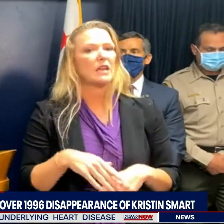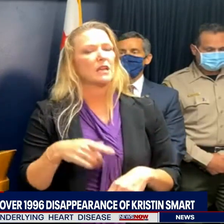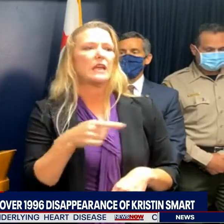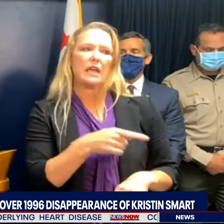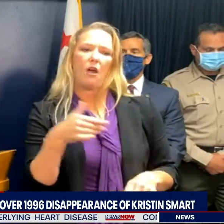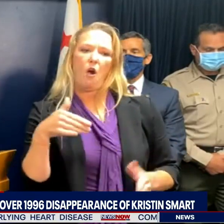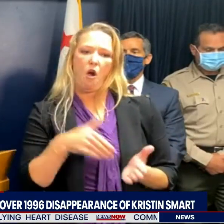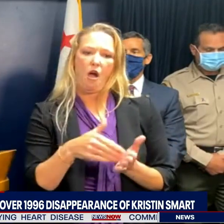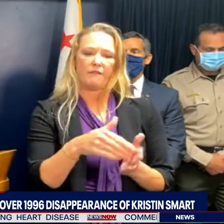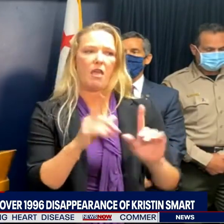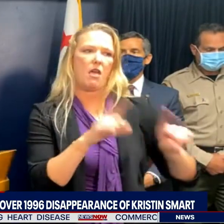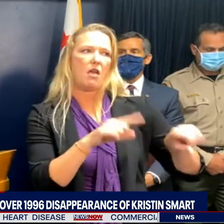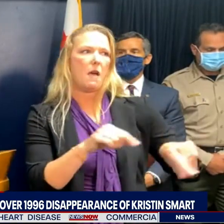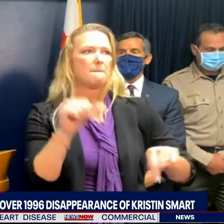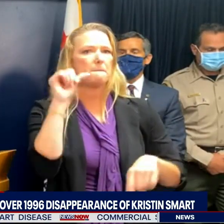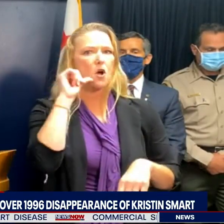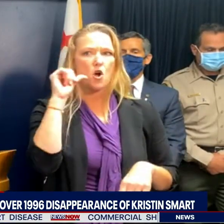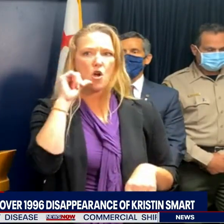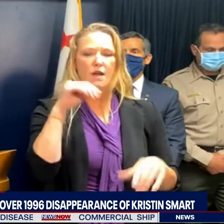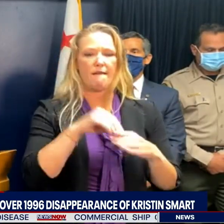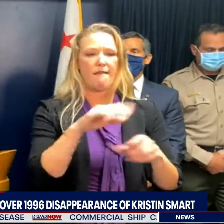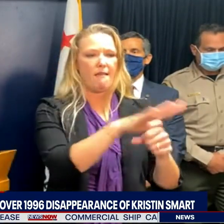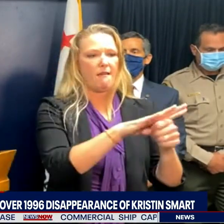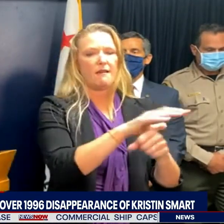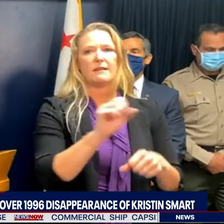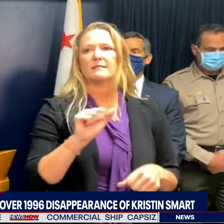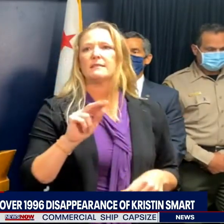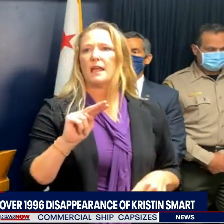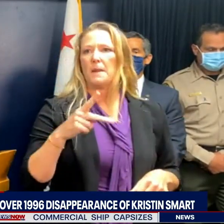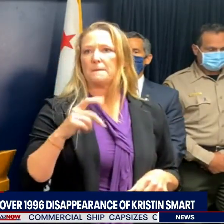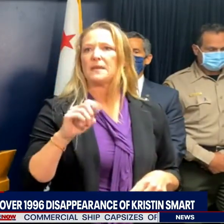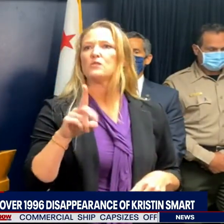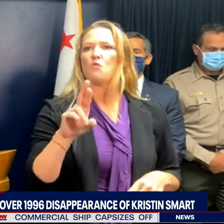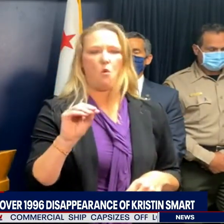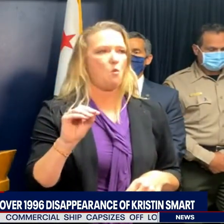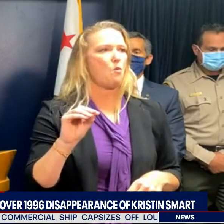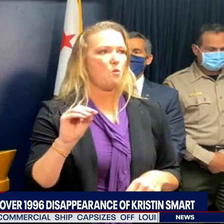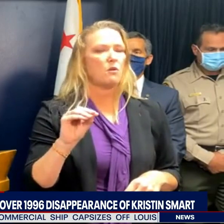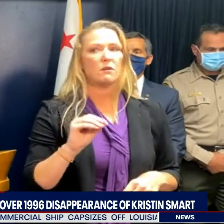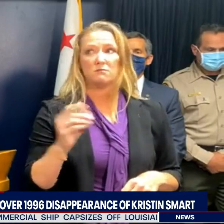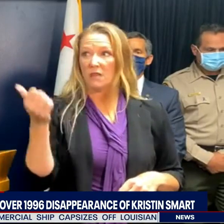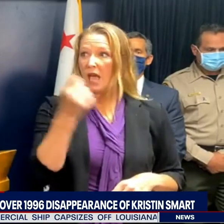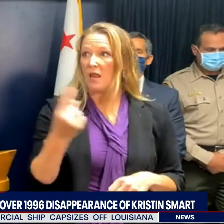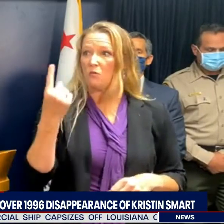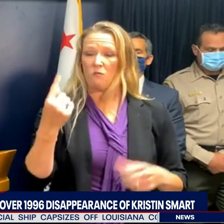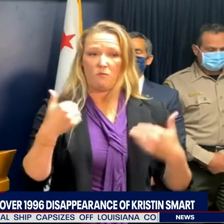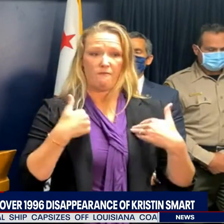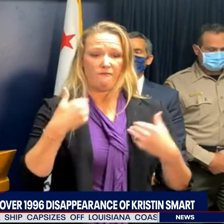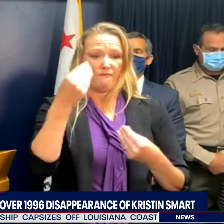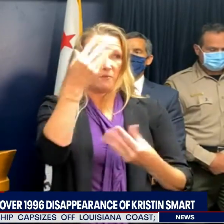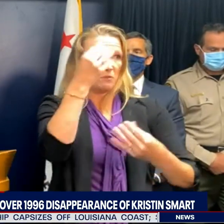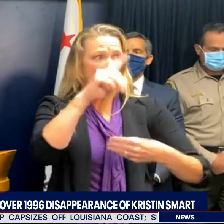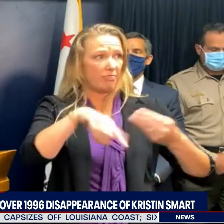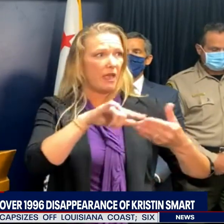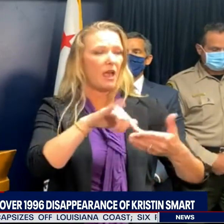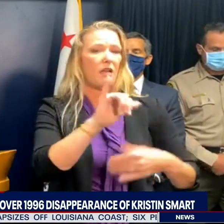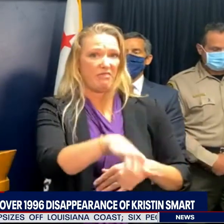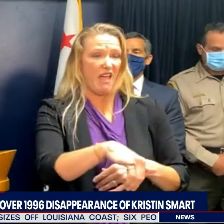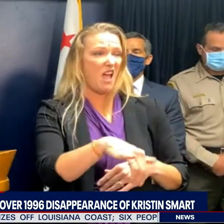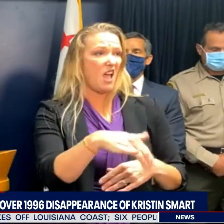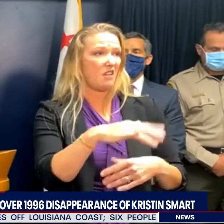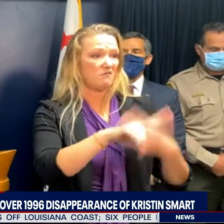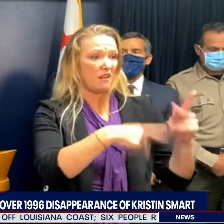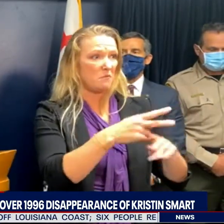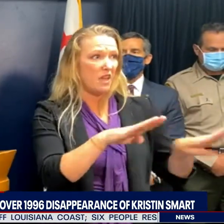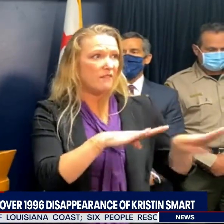from 2005 until the present day. Any individuals with any information are encouraged to contact the San Luis Obispo